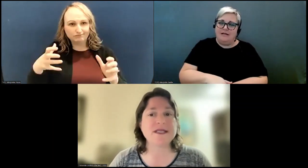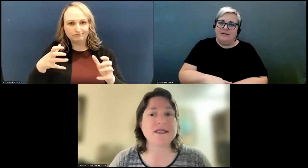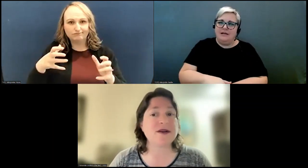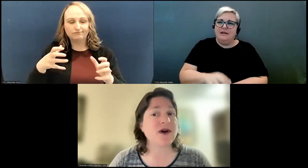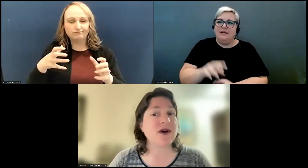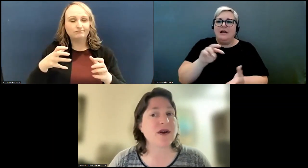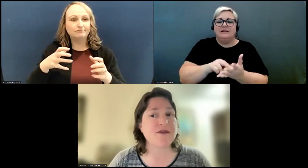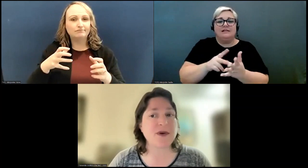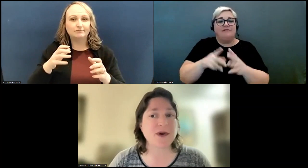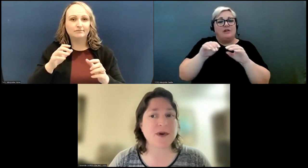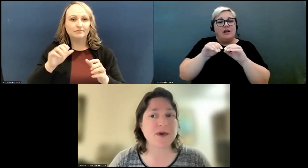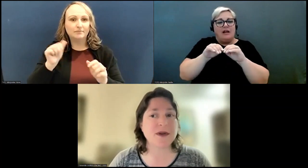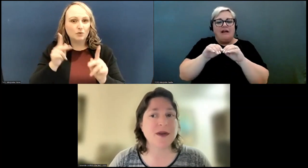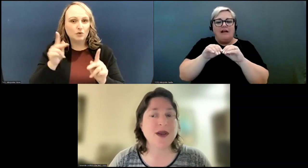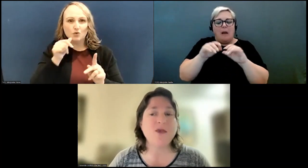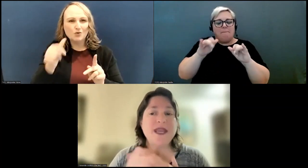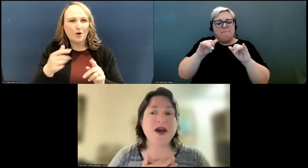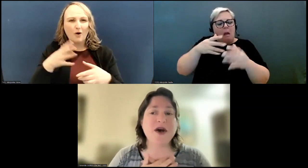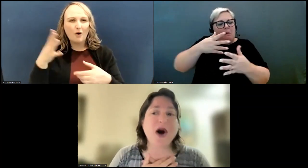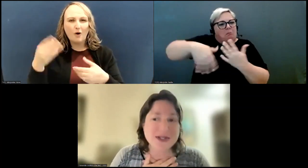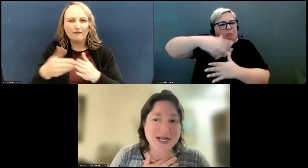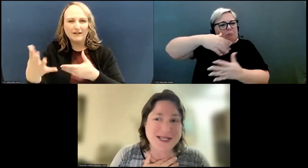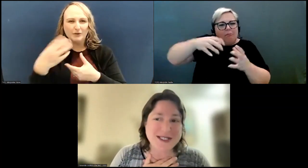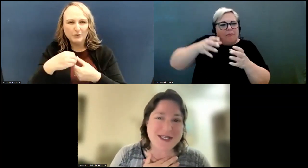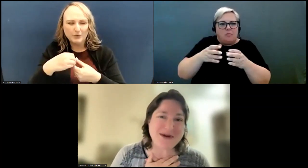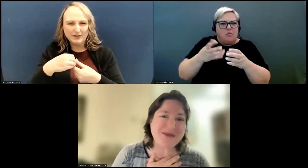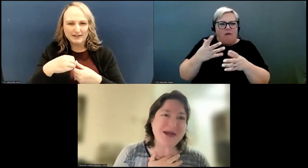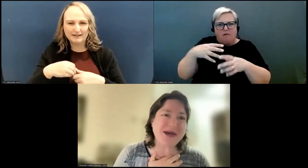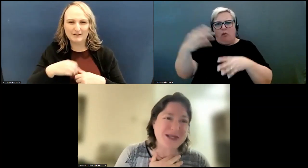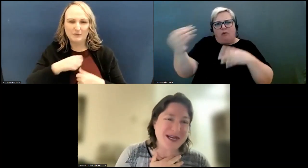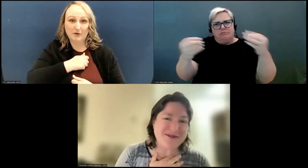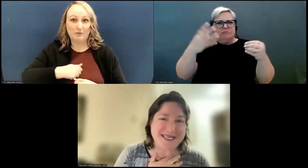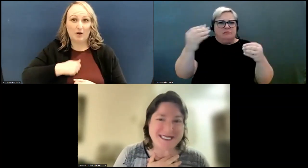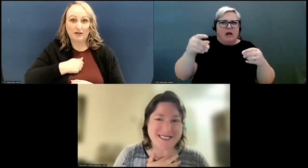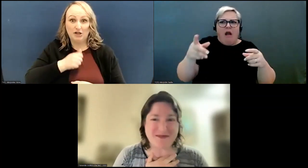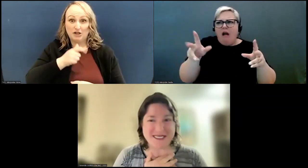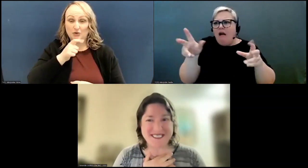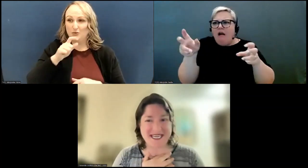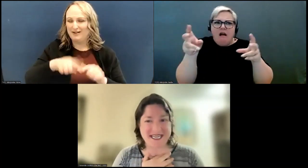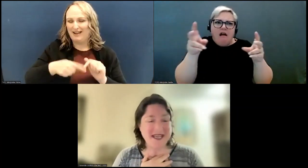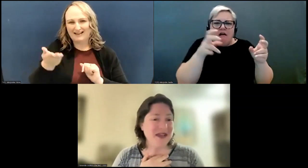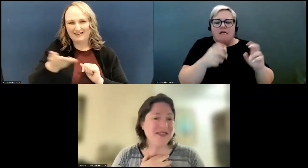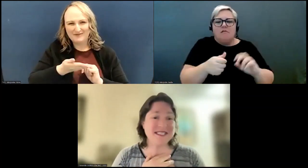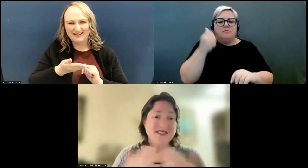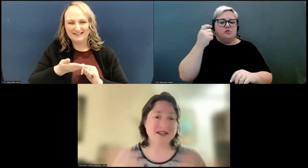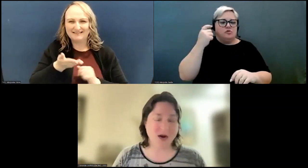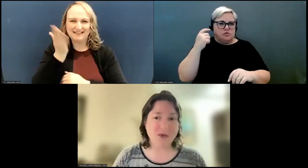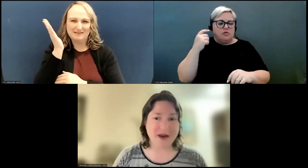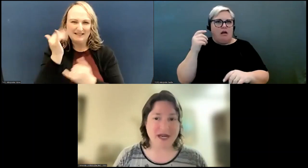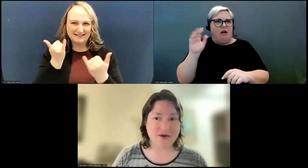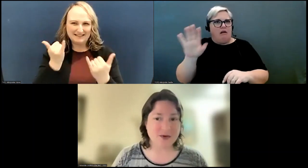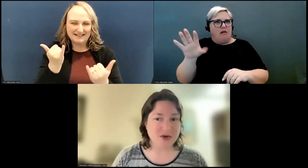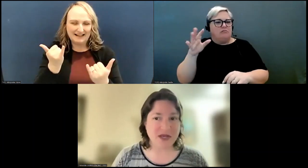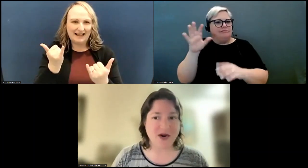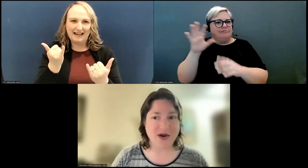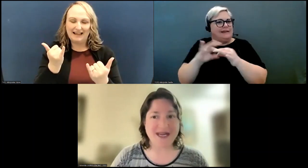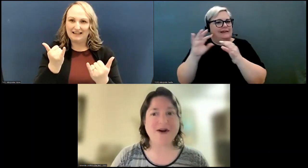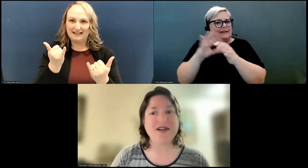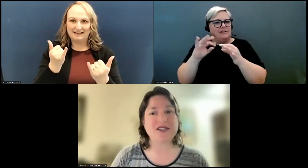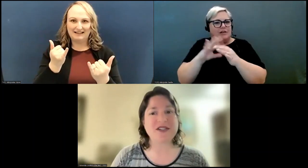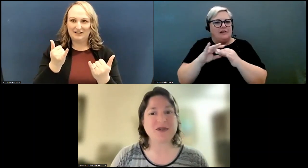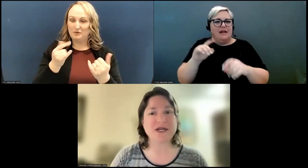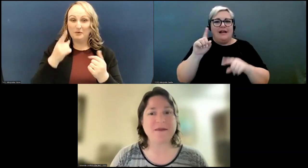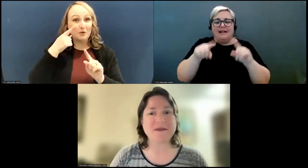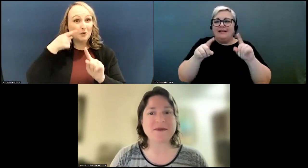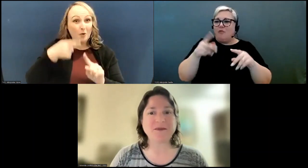elevate voices that are not often heard. We apologize to those we could not invite to speak today. This already grew beyond